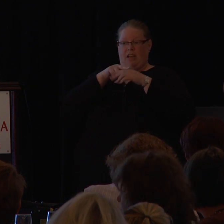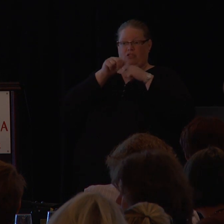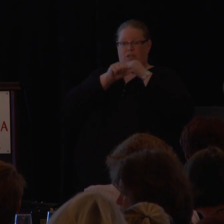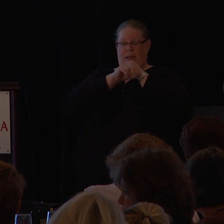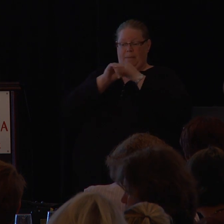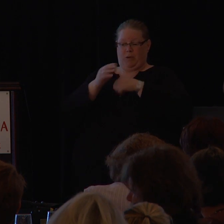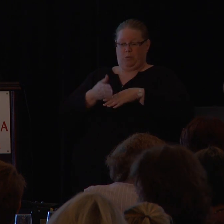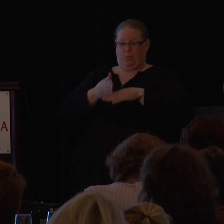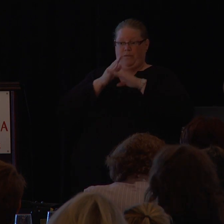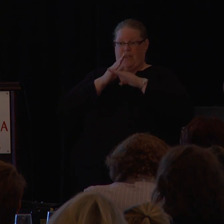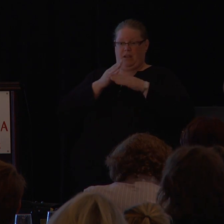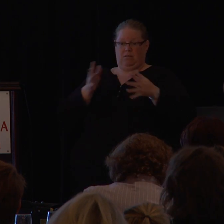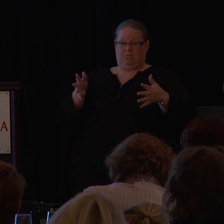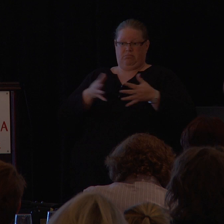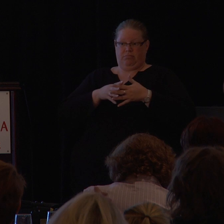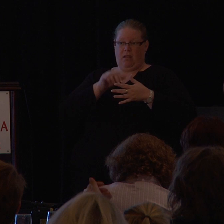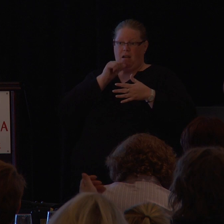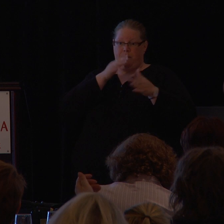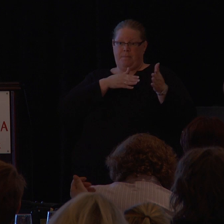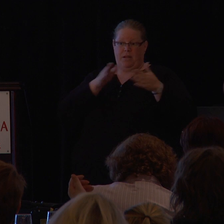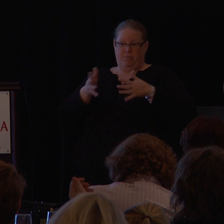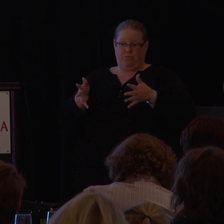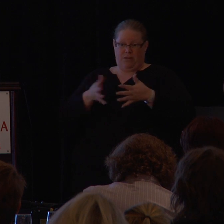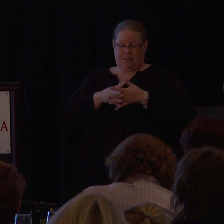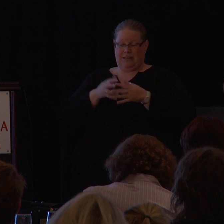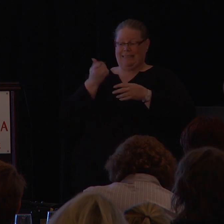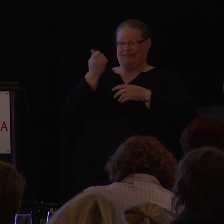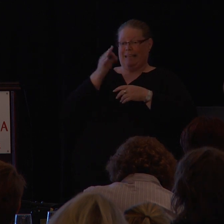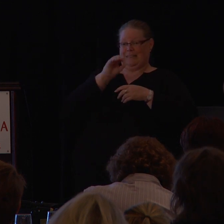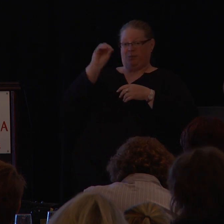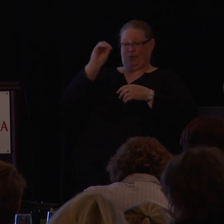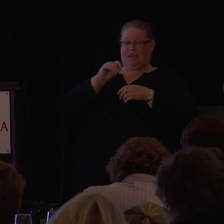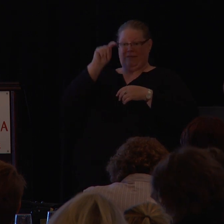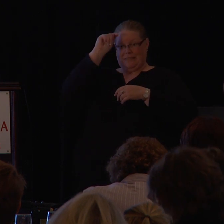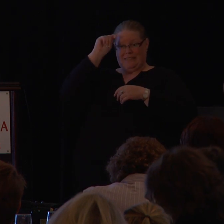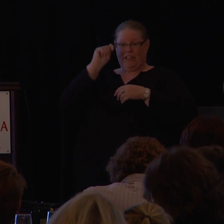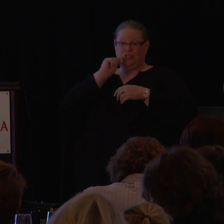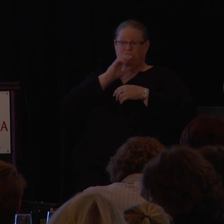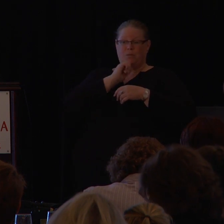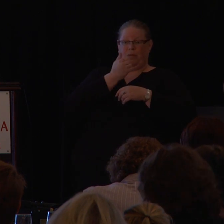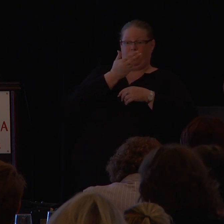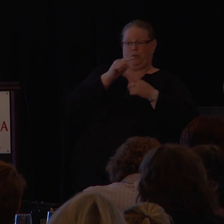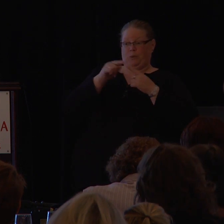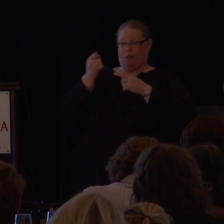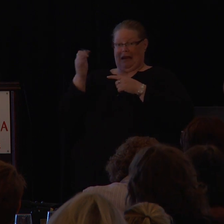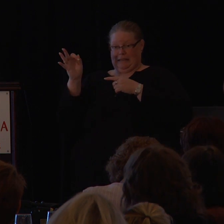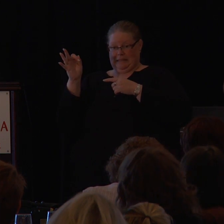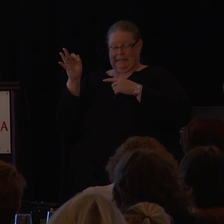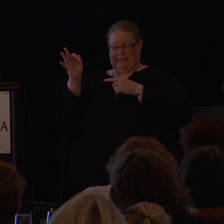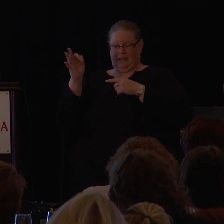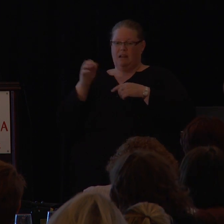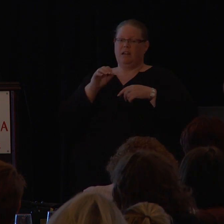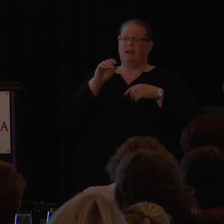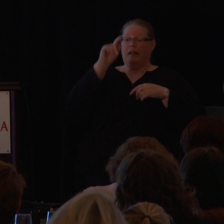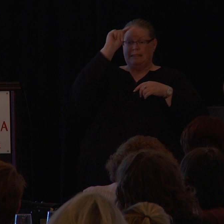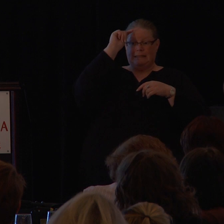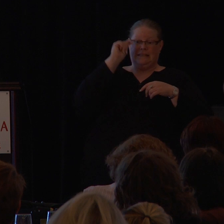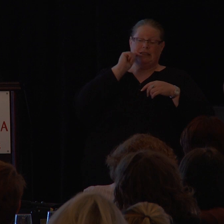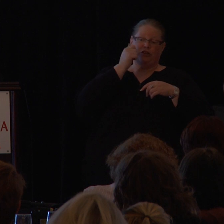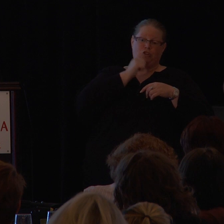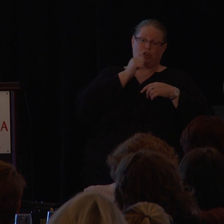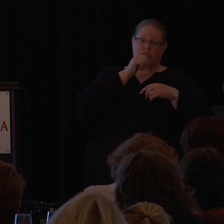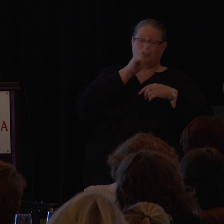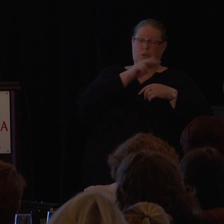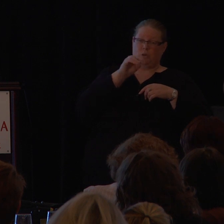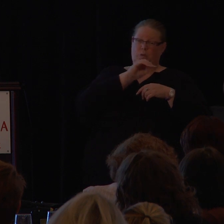Unplanned Pregnancy, 19% of all teen respondents aged 13 to 19 and 22% of teenage girls